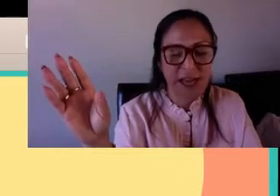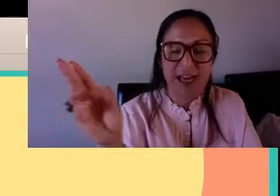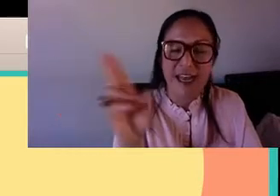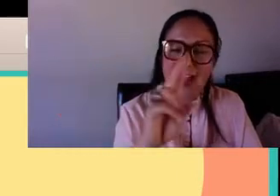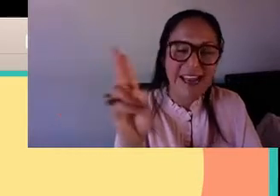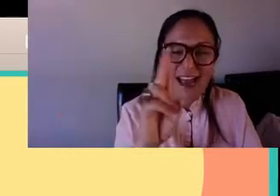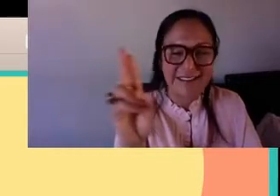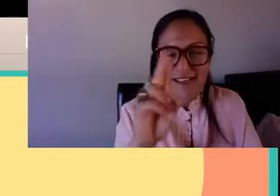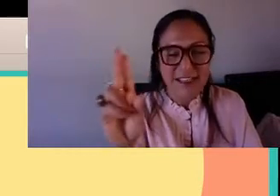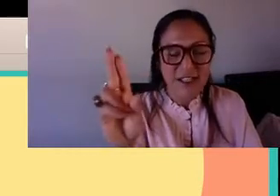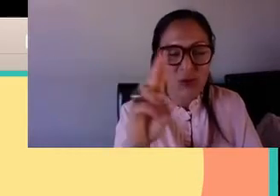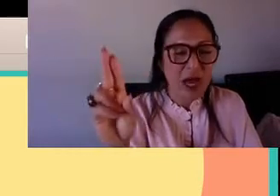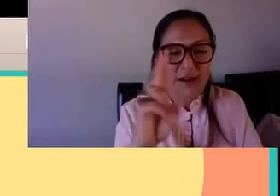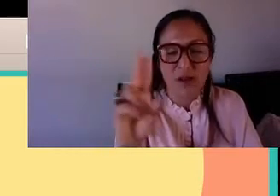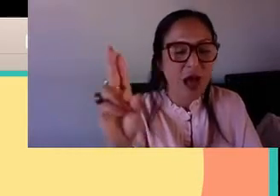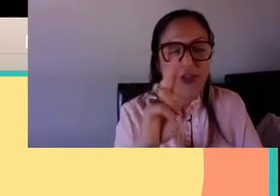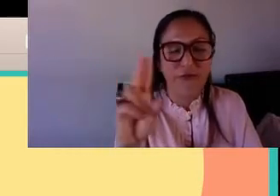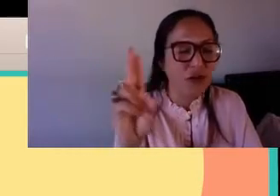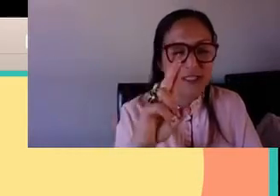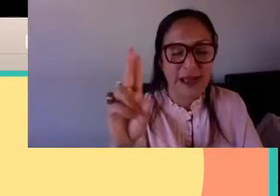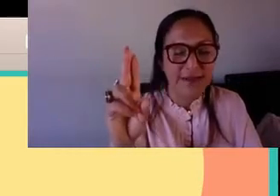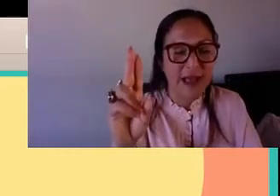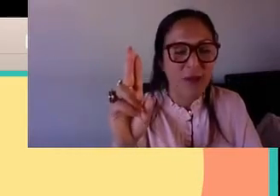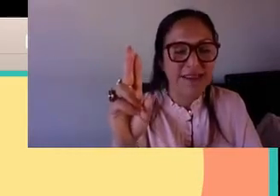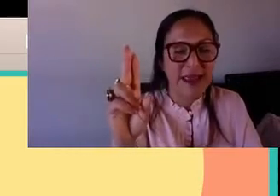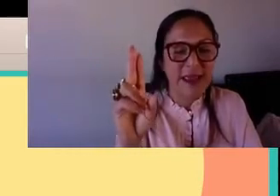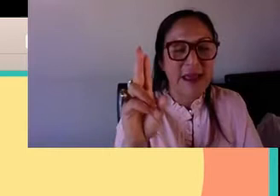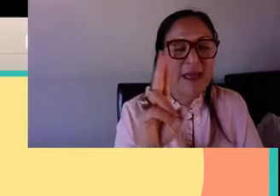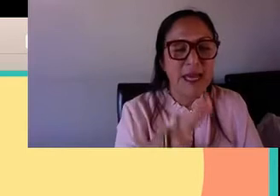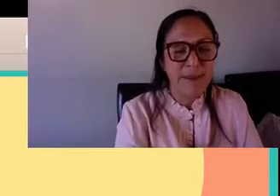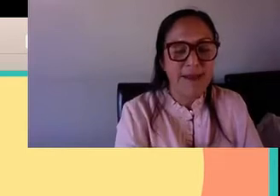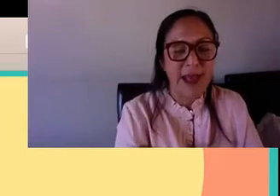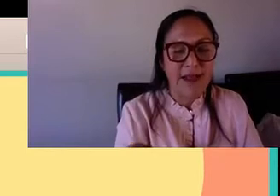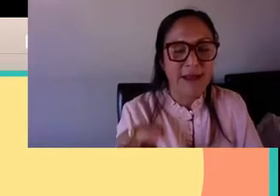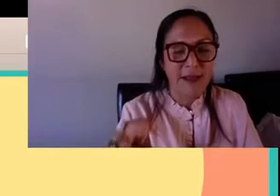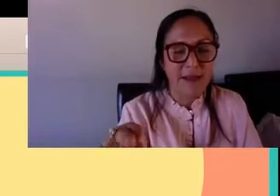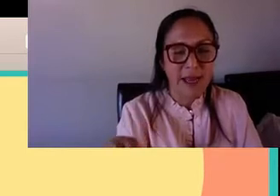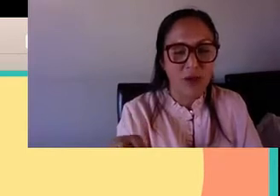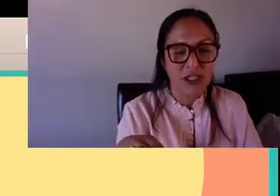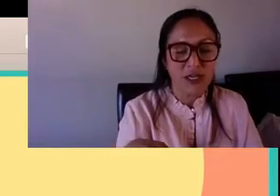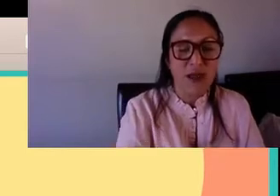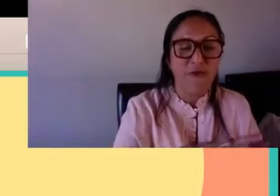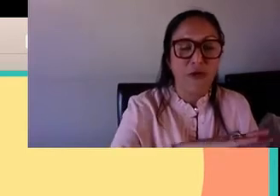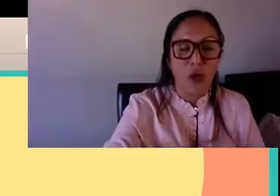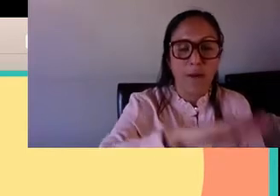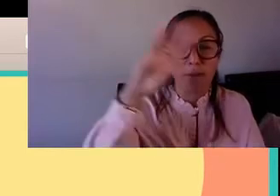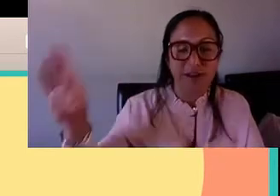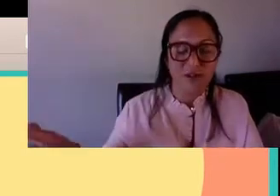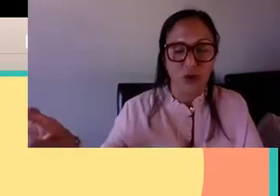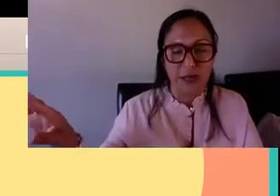shapes. Not yet. So not the first signs. I would say keeping the academic language